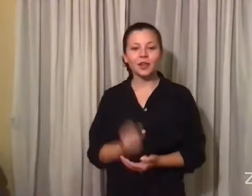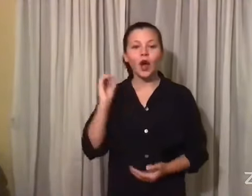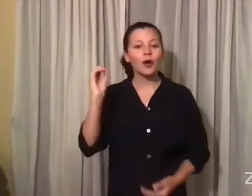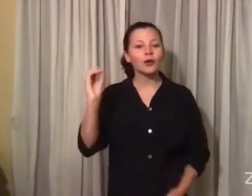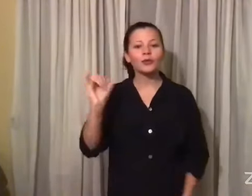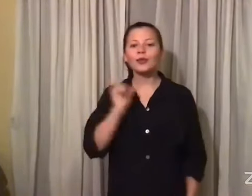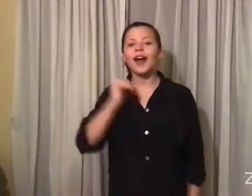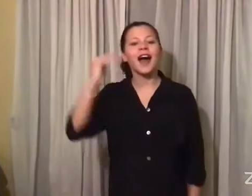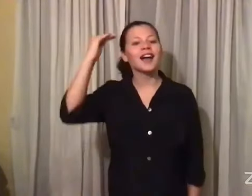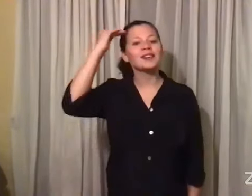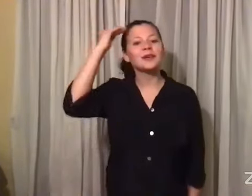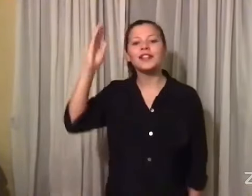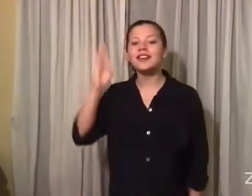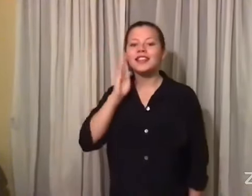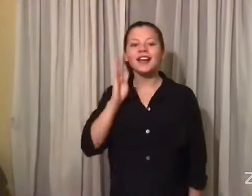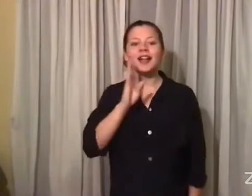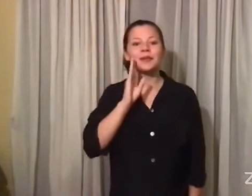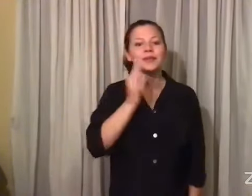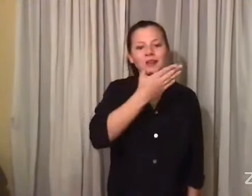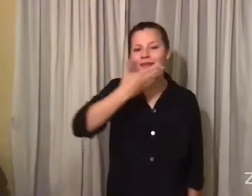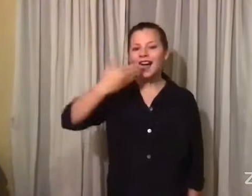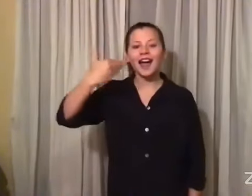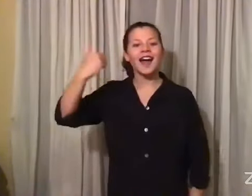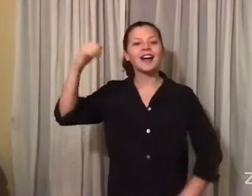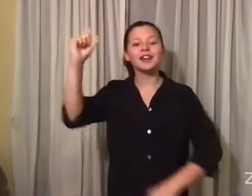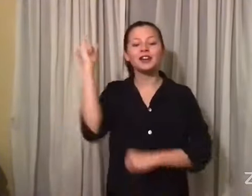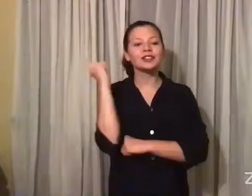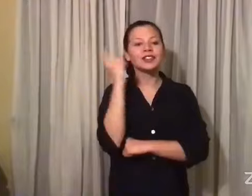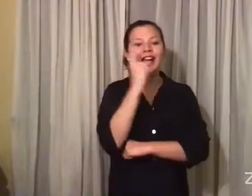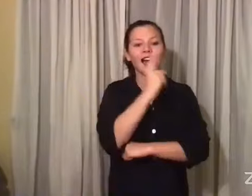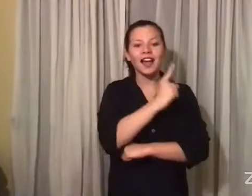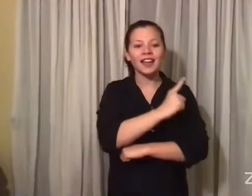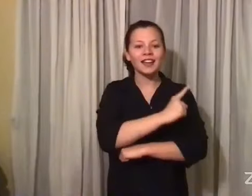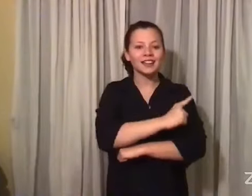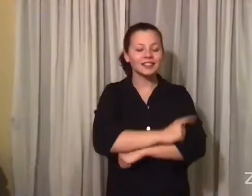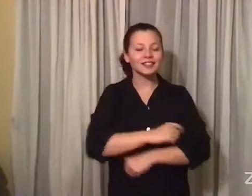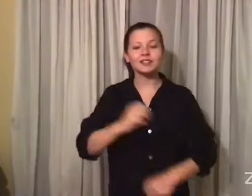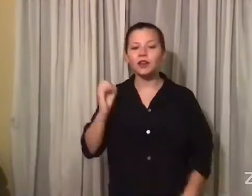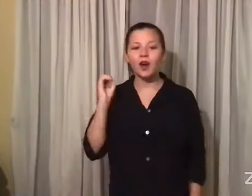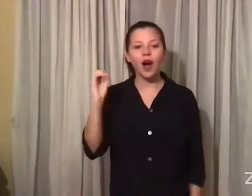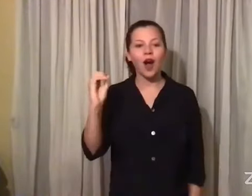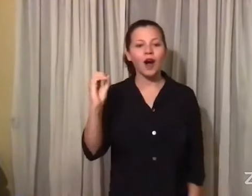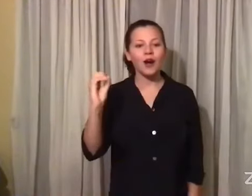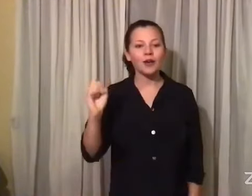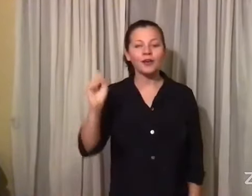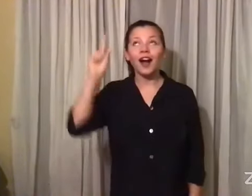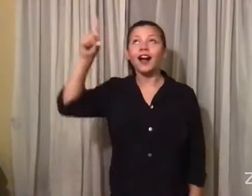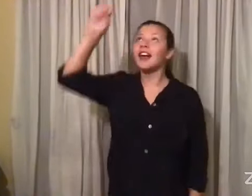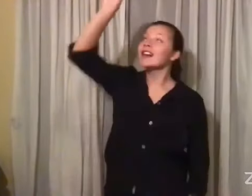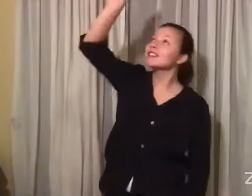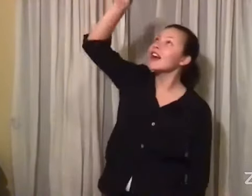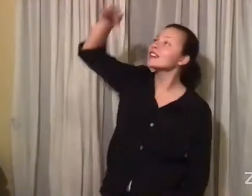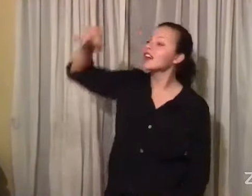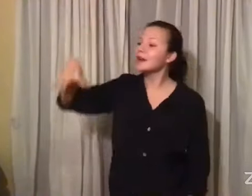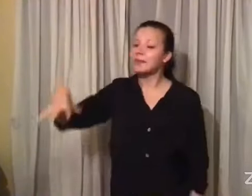Oh, I know that there'll be better days. Oh, that sunshine about